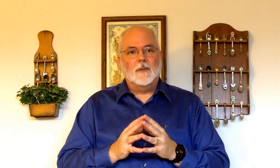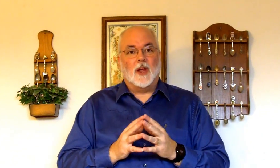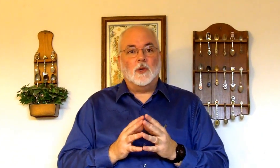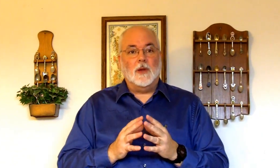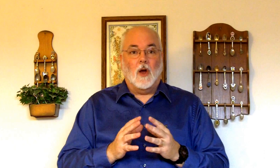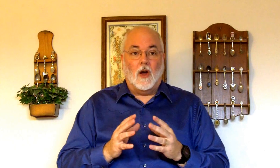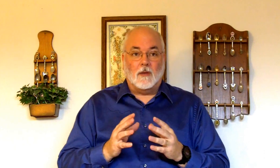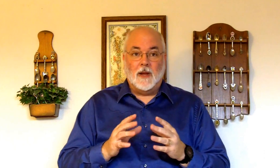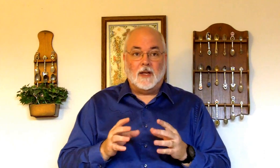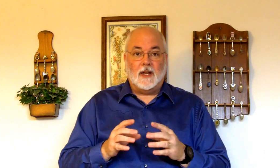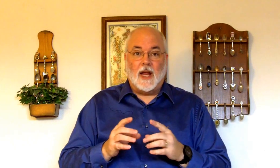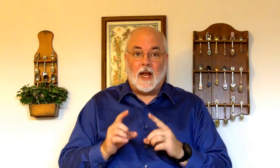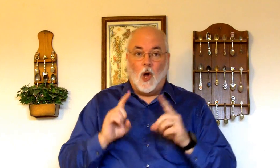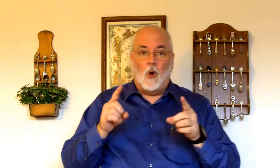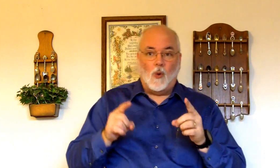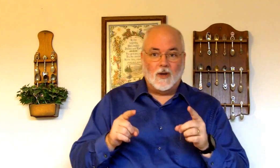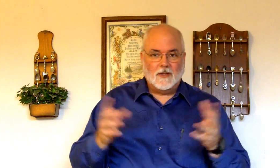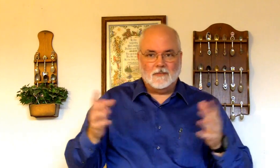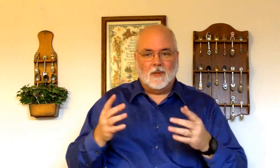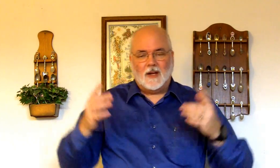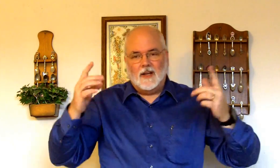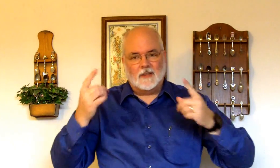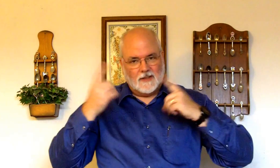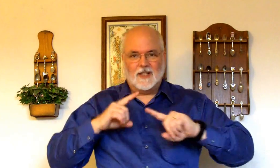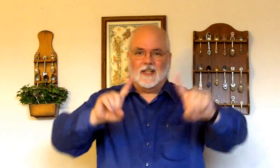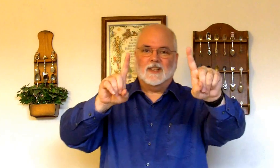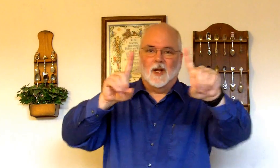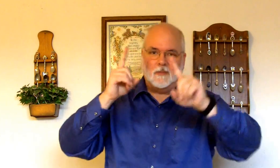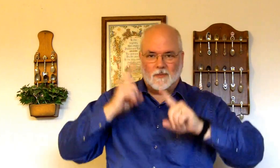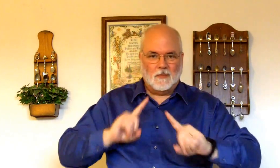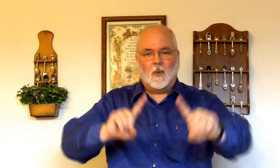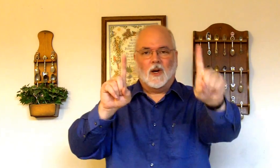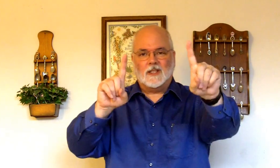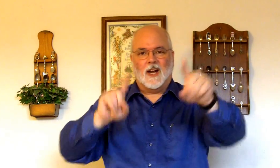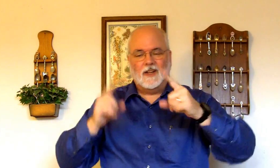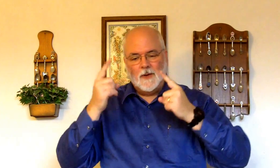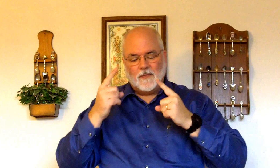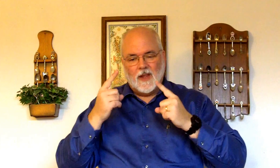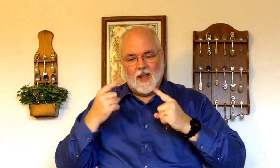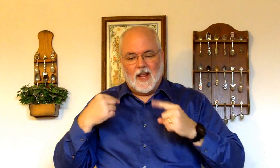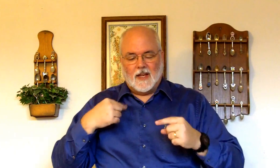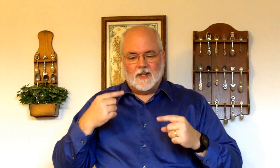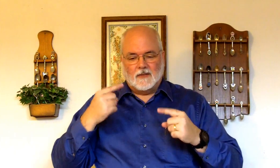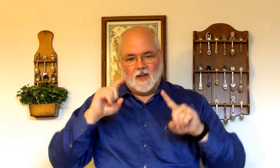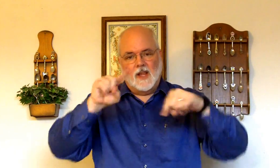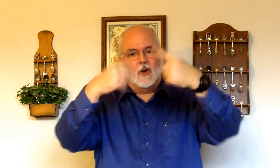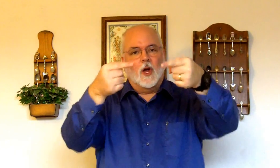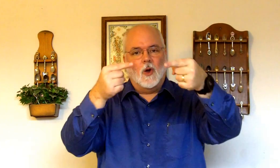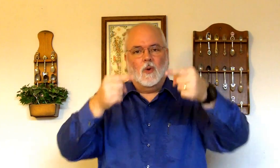It should be on bended knee, I go. But it doesn't. It says come. But we're going to sign either go